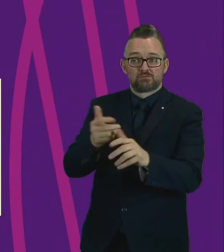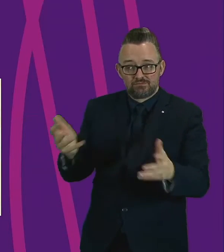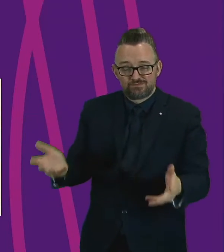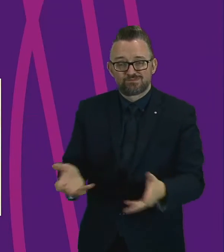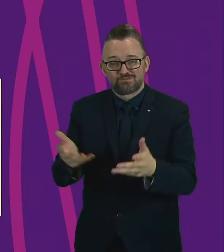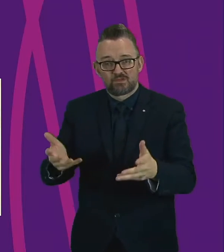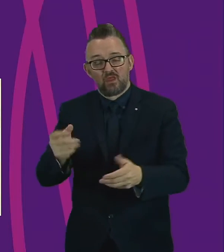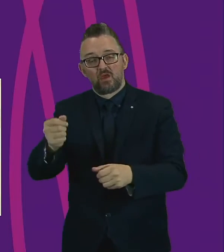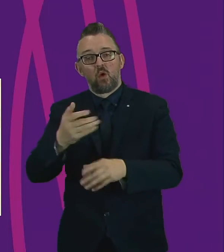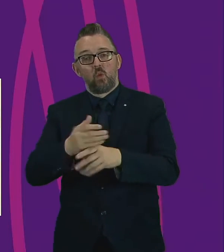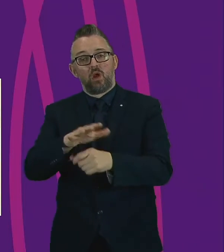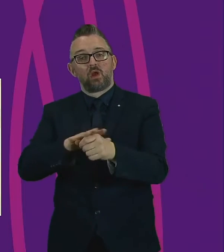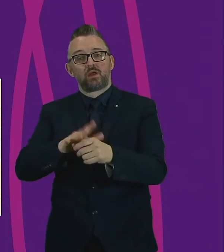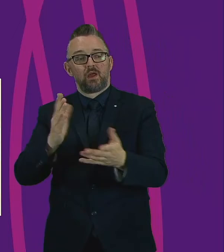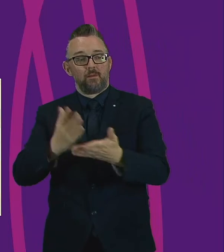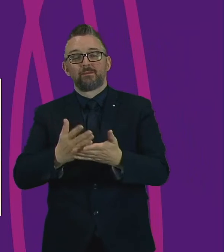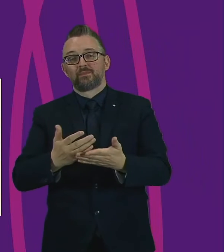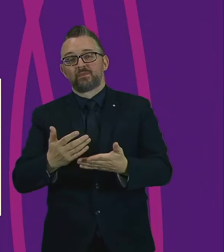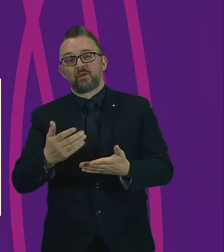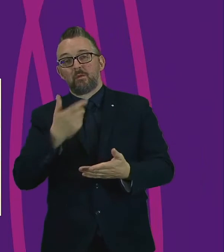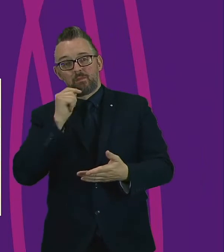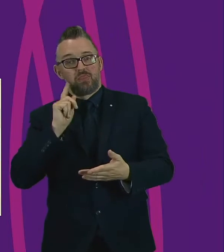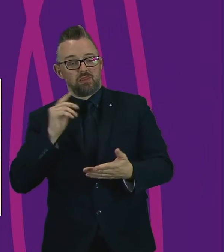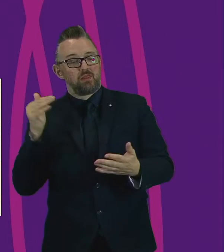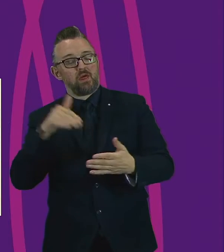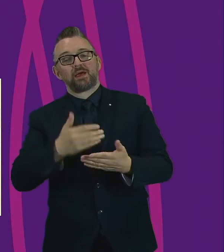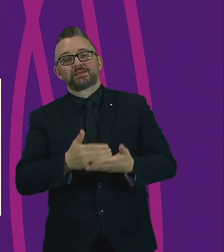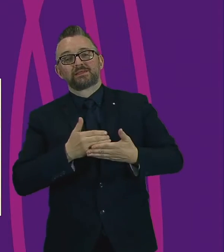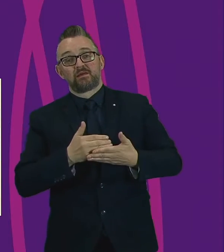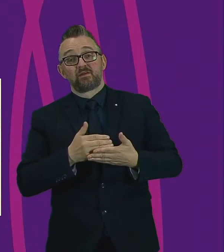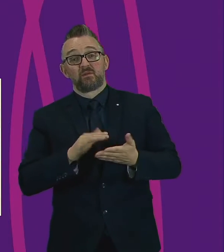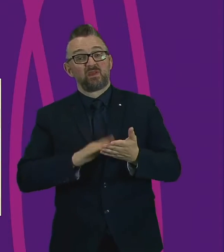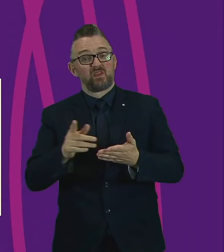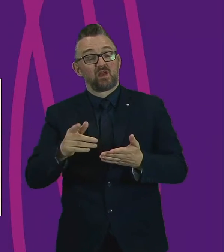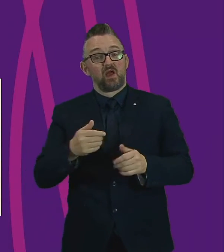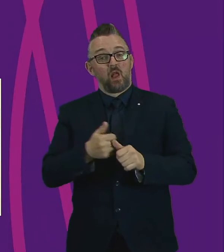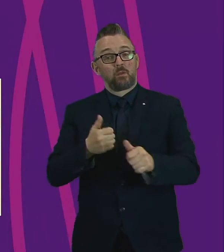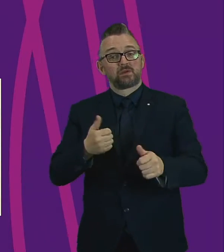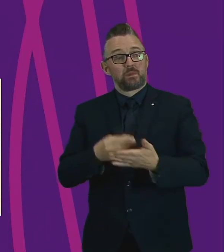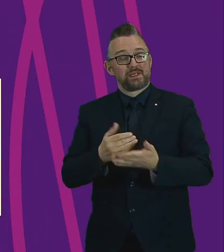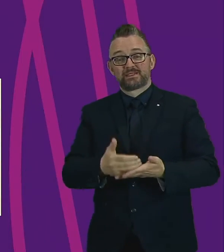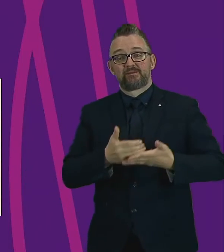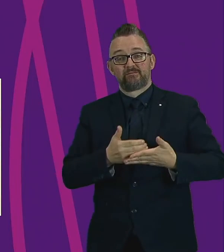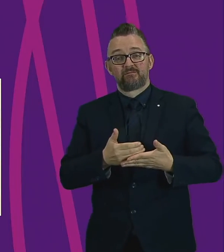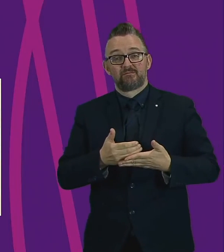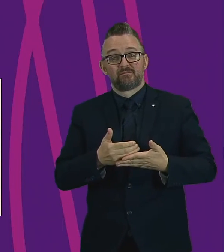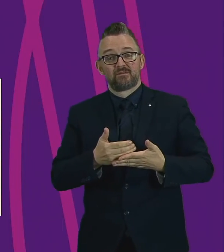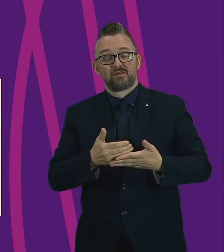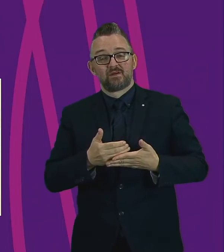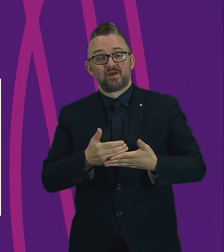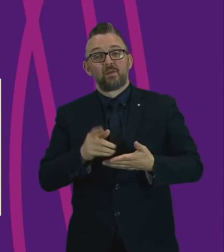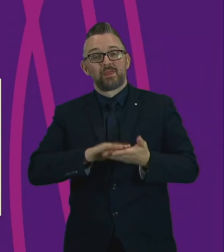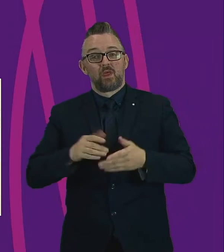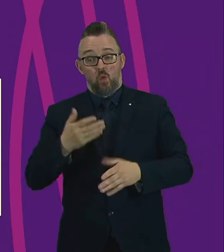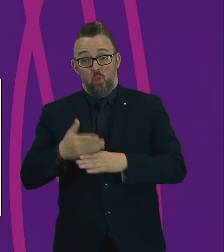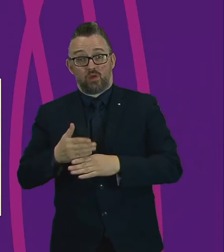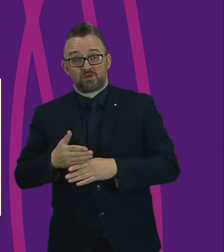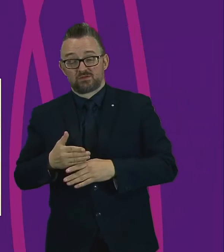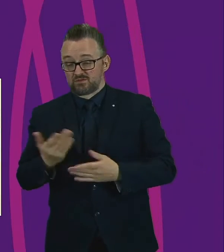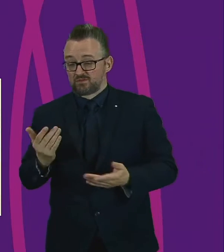that workplaces are safe. So this is not only saving employers money, but it also gives workers the confidence they need